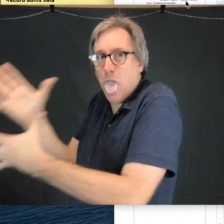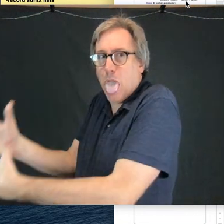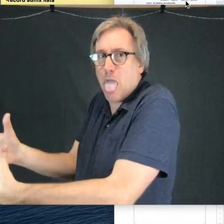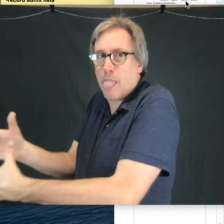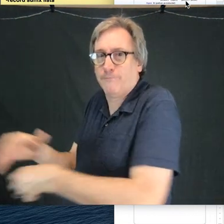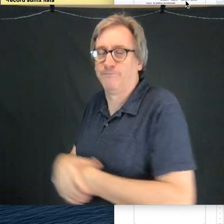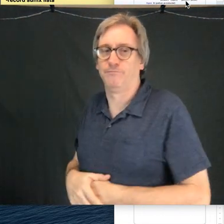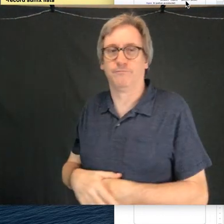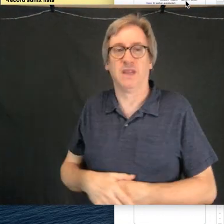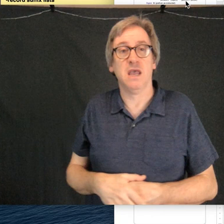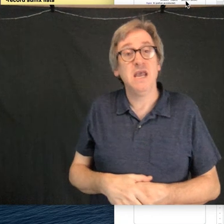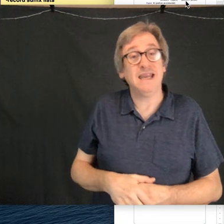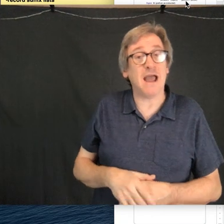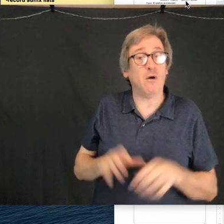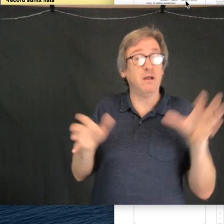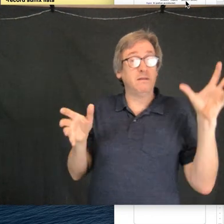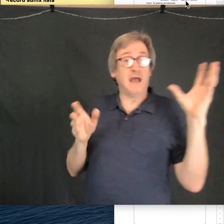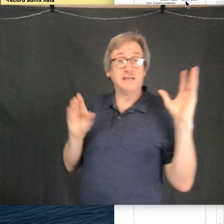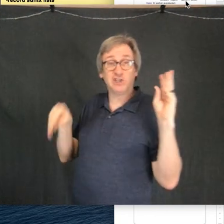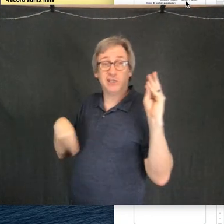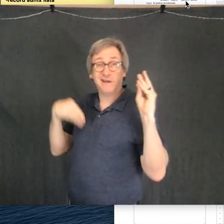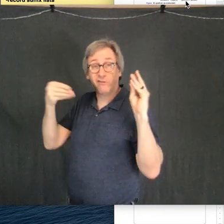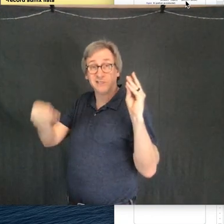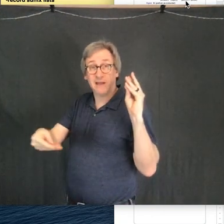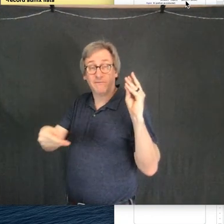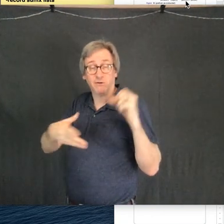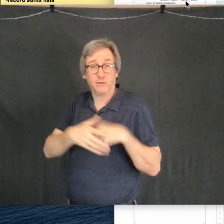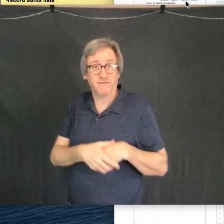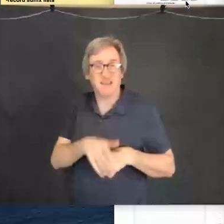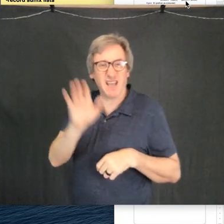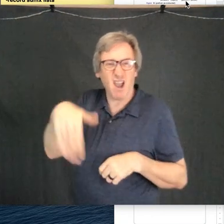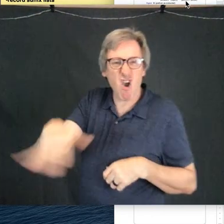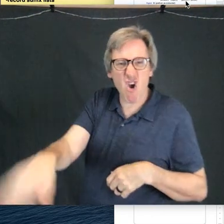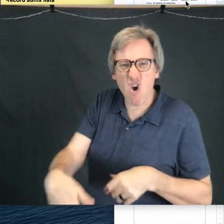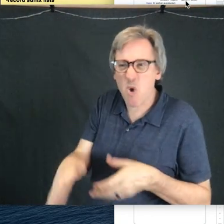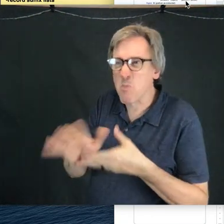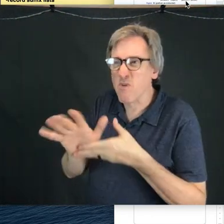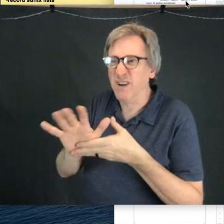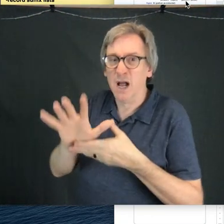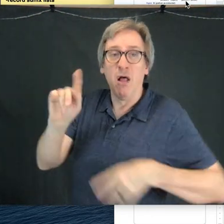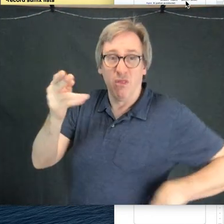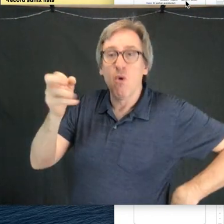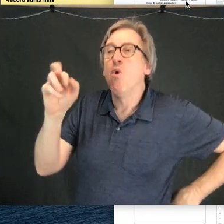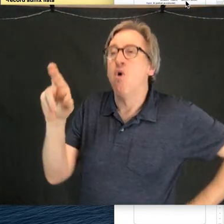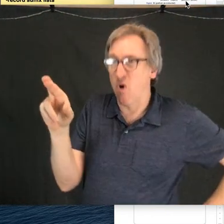uh, now I just took it another step further. If I say, oh,